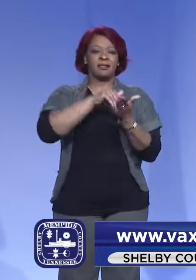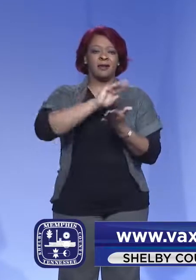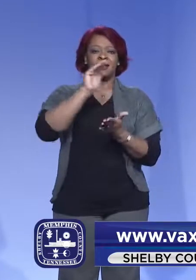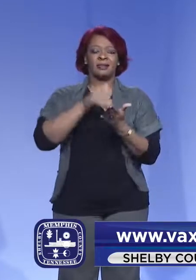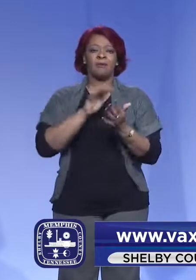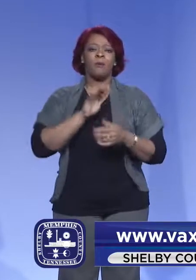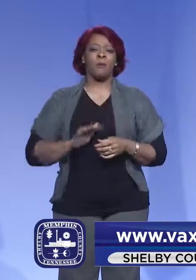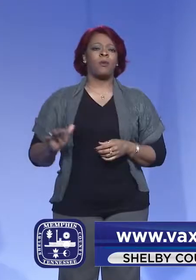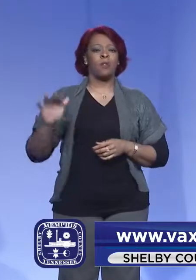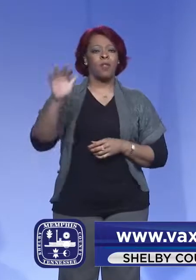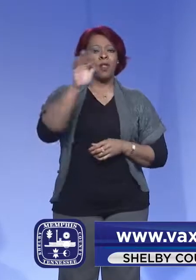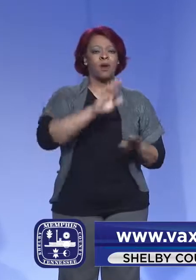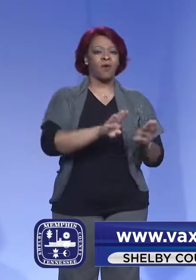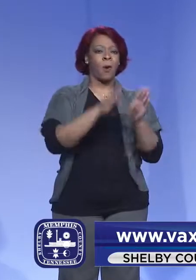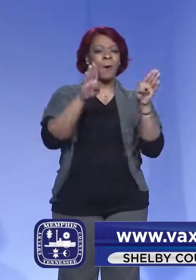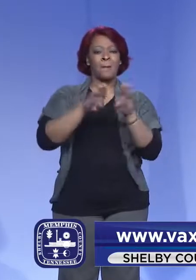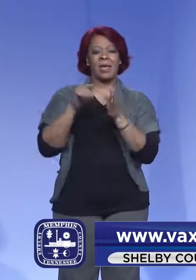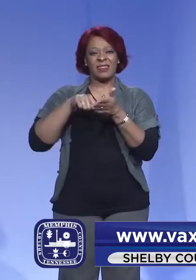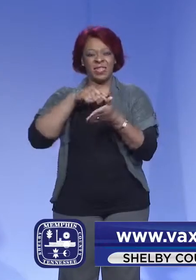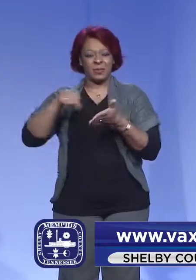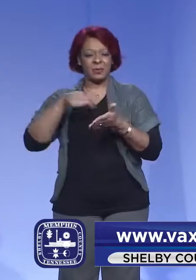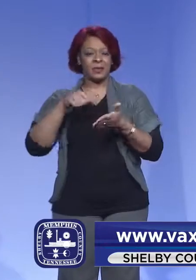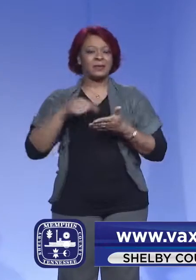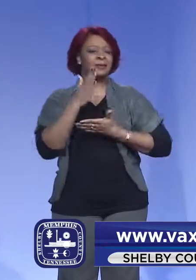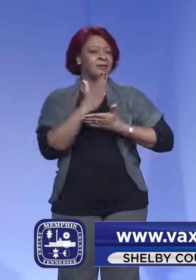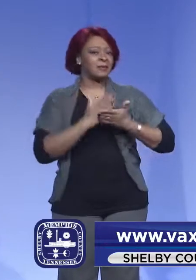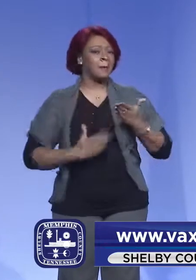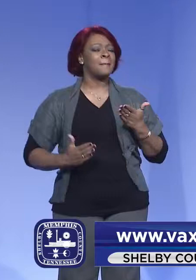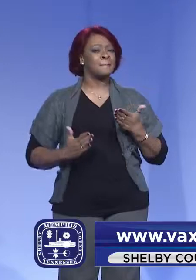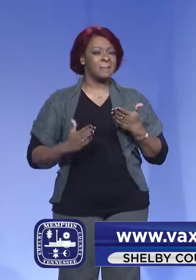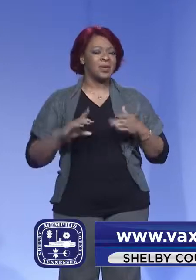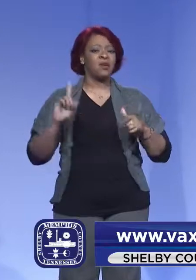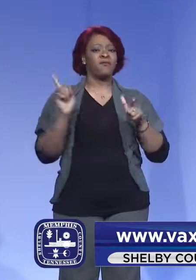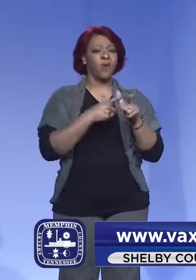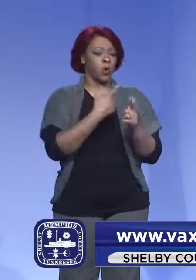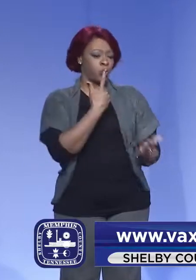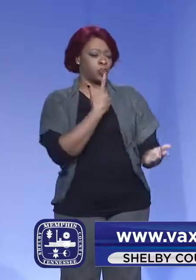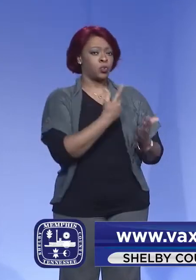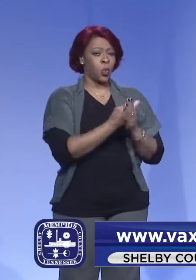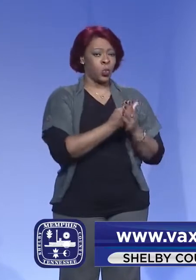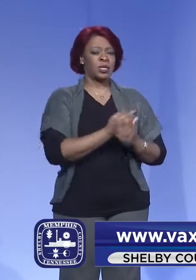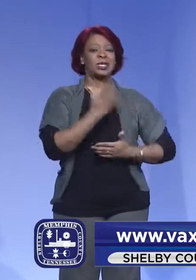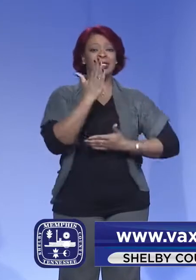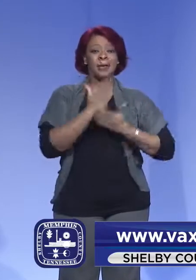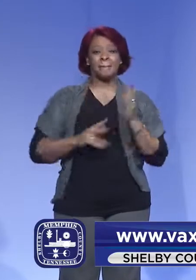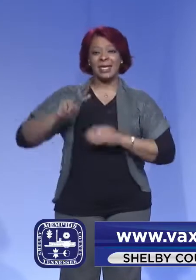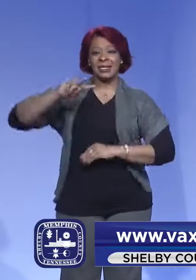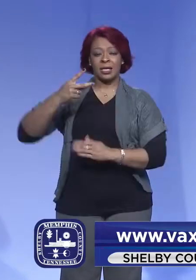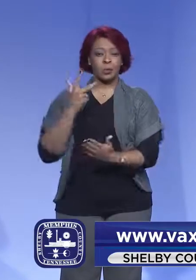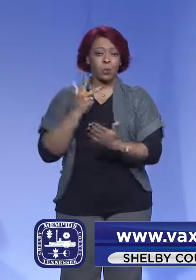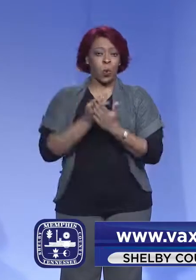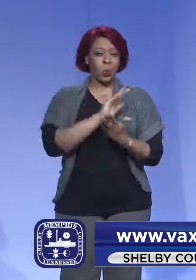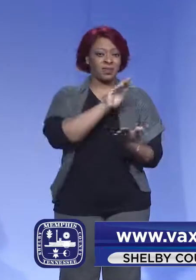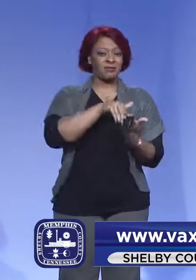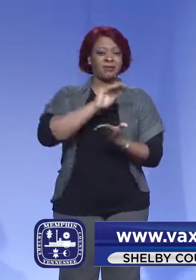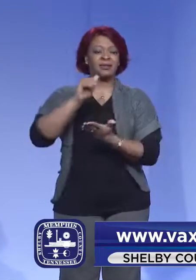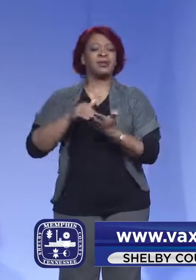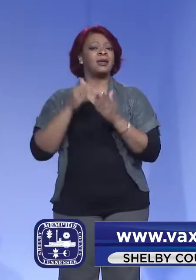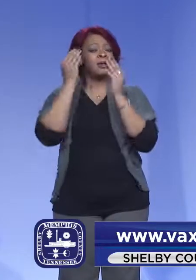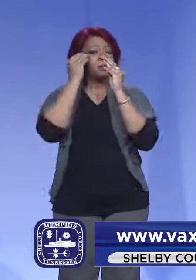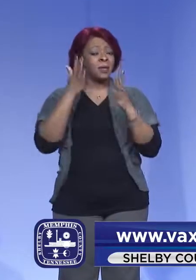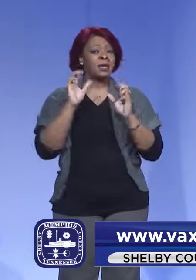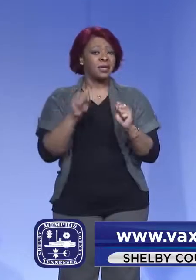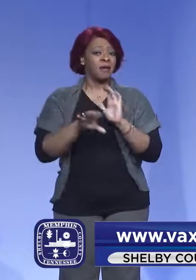across the county this week. Some of those have given first doses, some are giving second doses, and information can